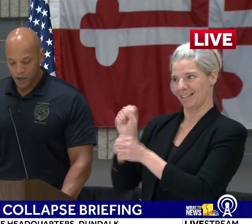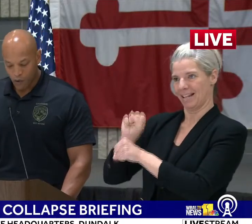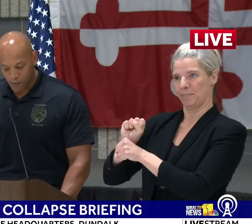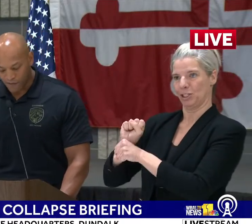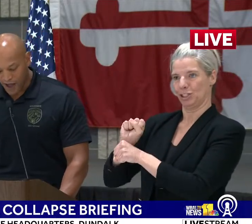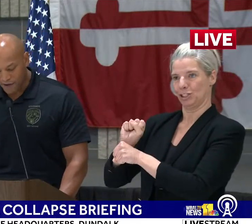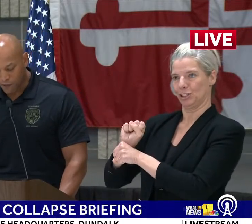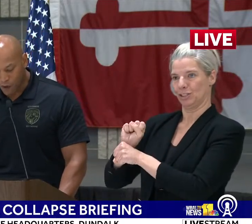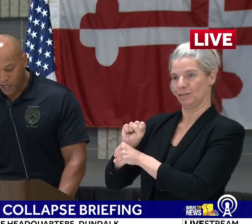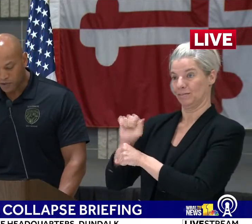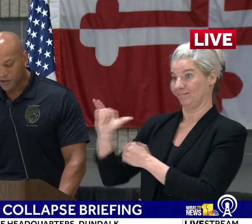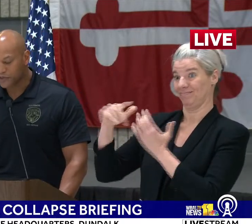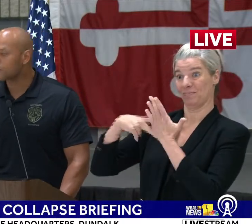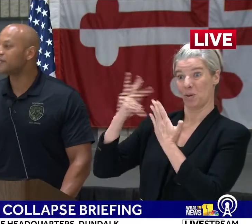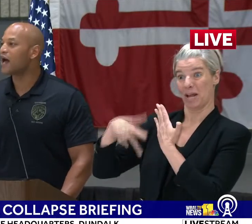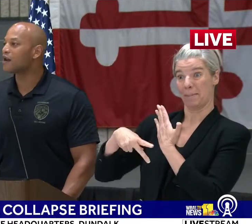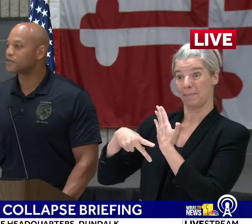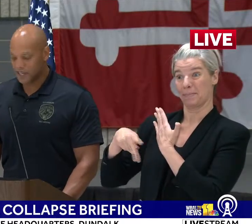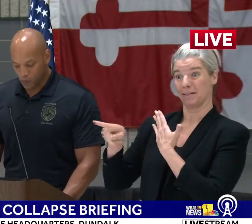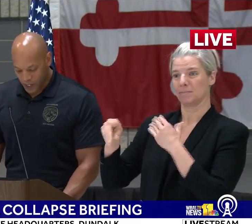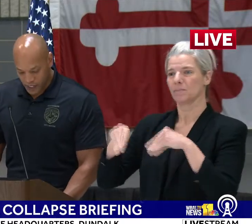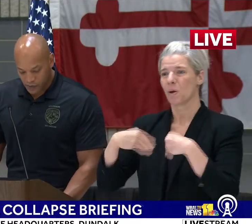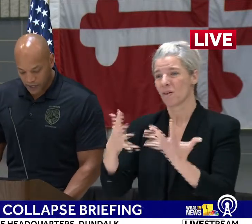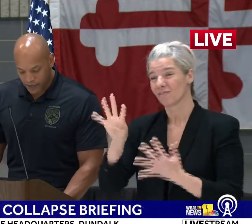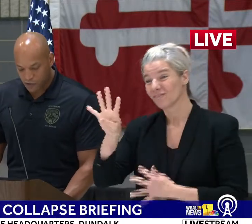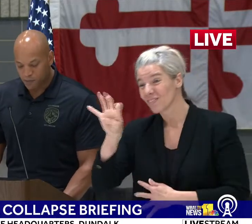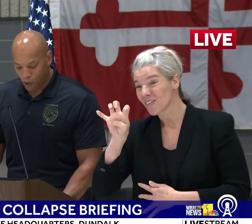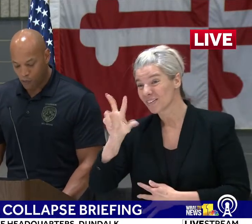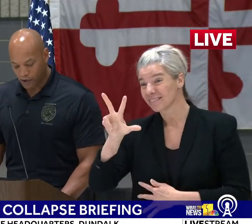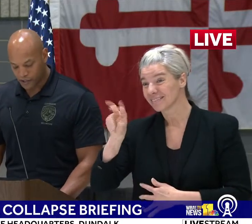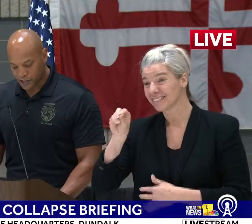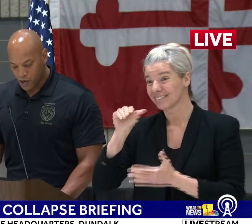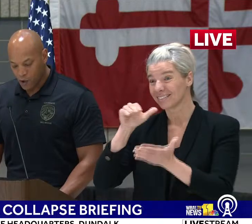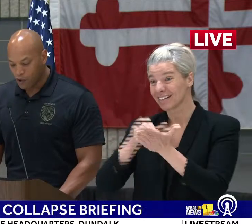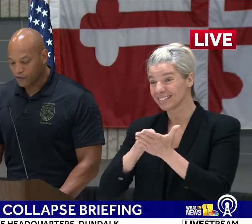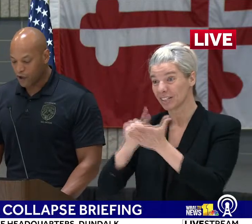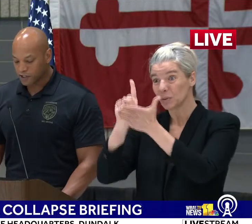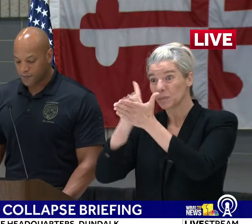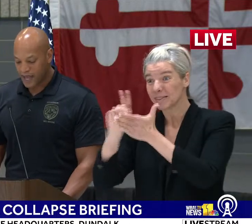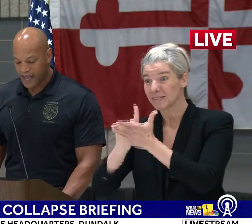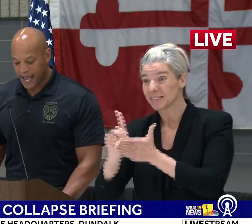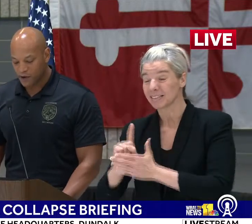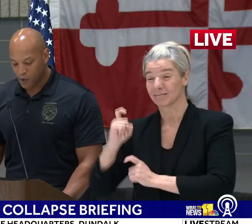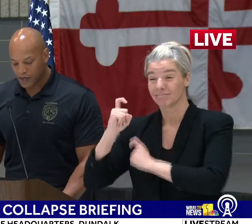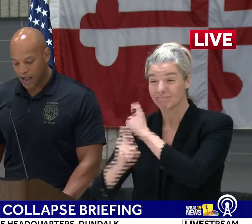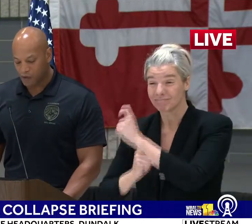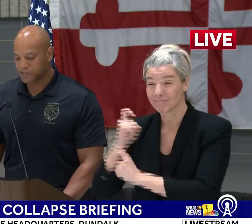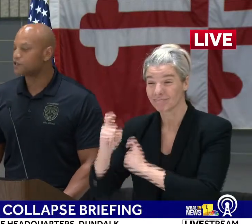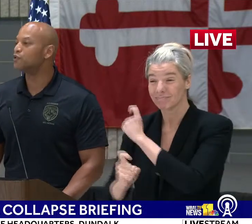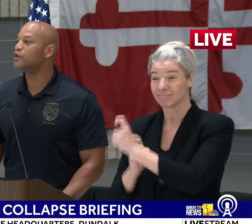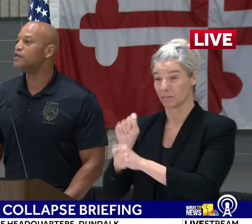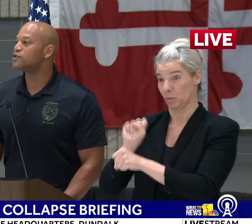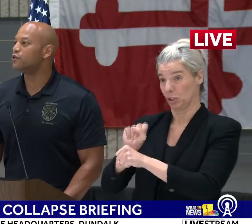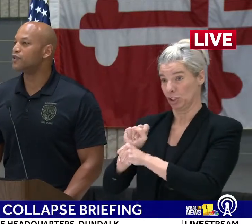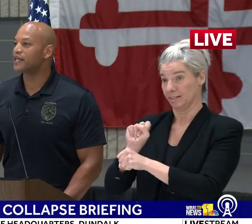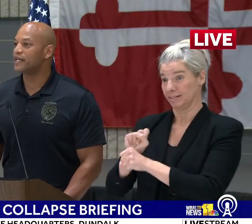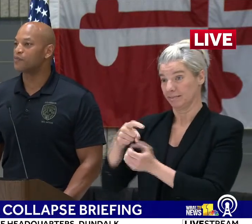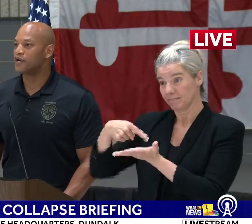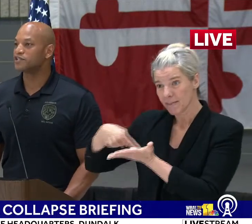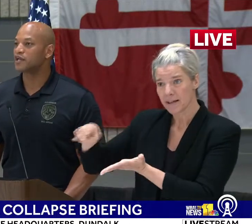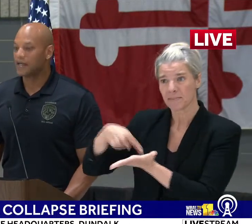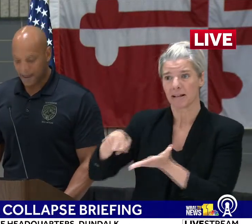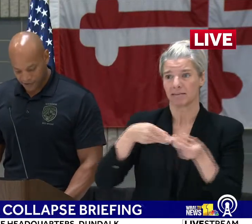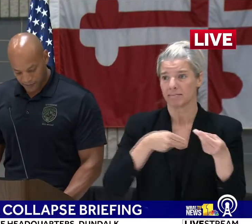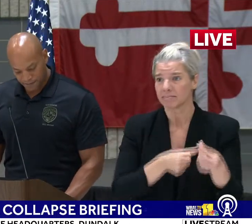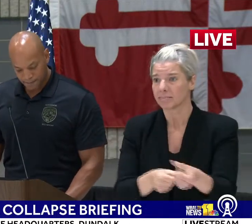new program will provide $430 in weekly relief to port workers who have lost pay and work hours due to